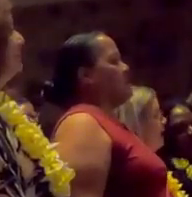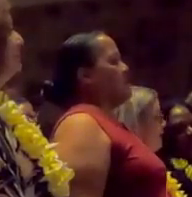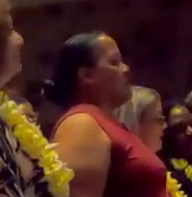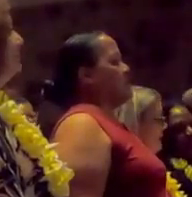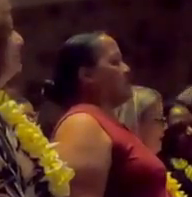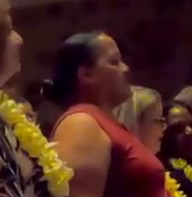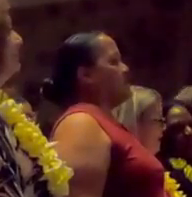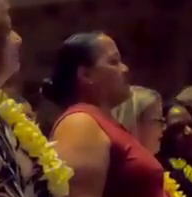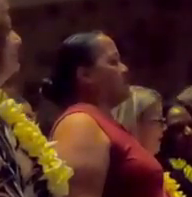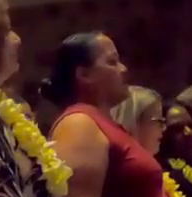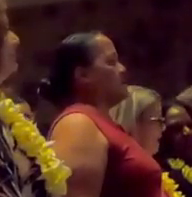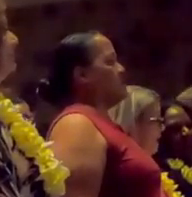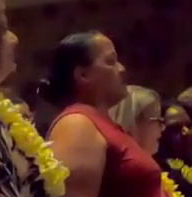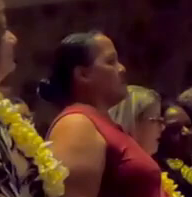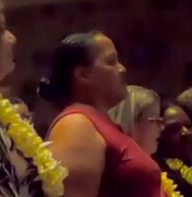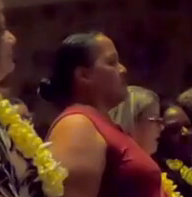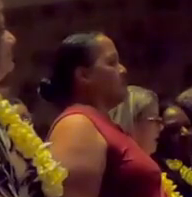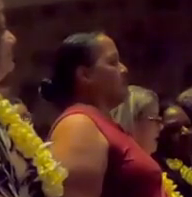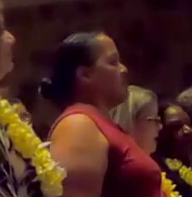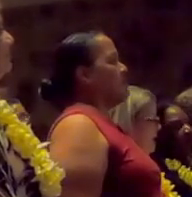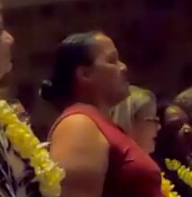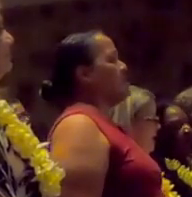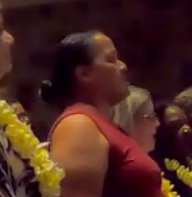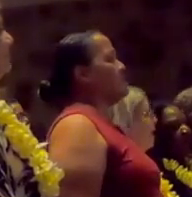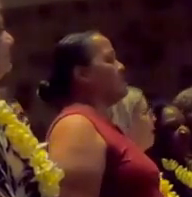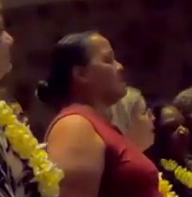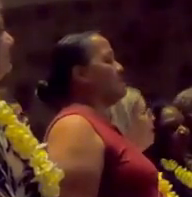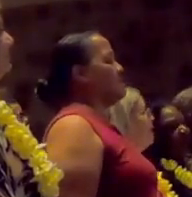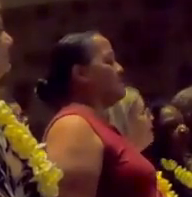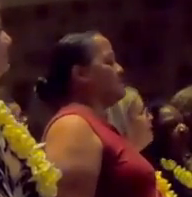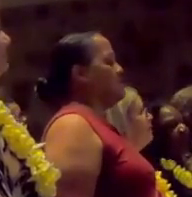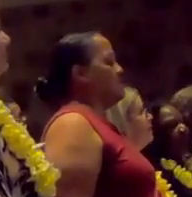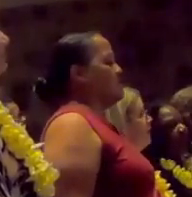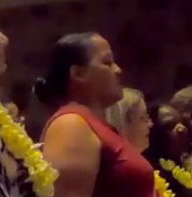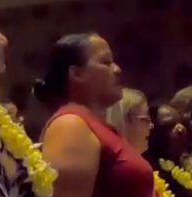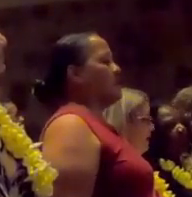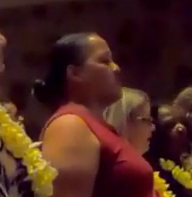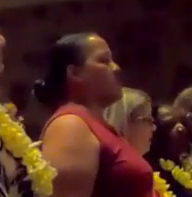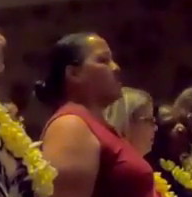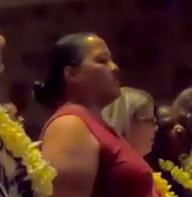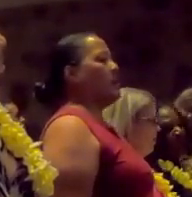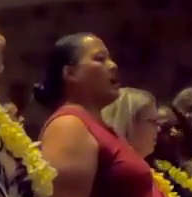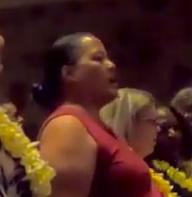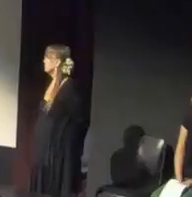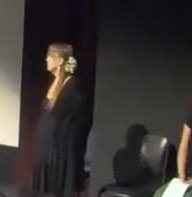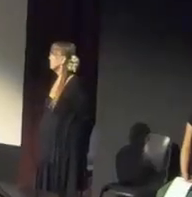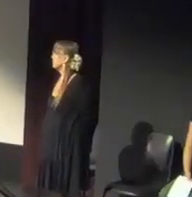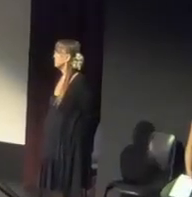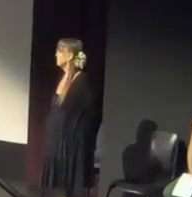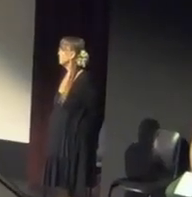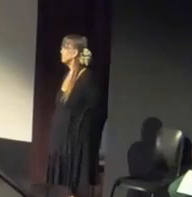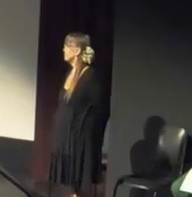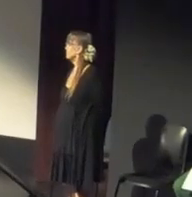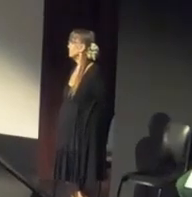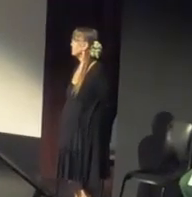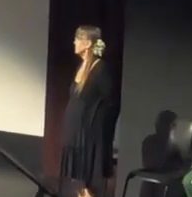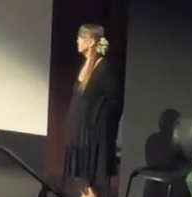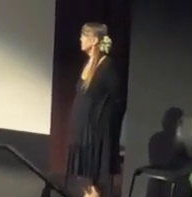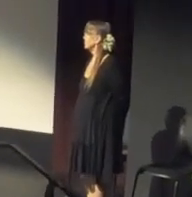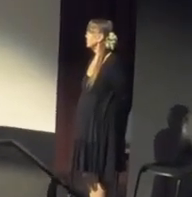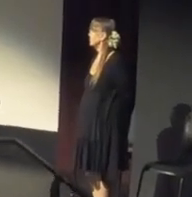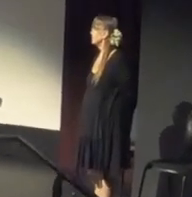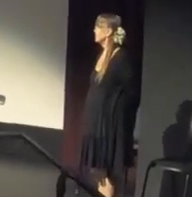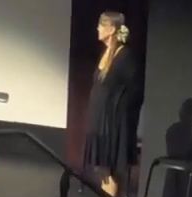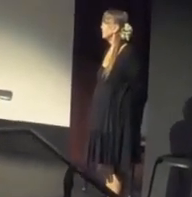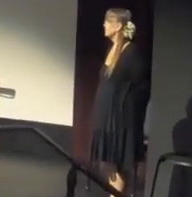Ehomai Ka On May 6th, the public packed the UH Hula Performing Arts Centre to take part in a welcoming ceremony